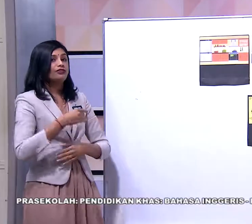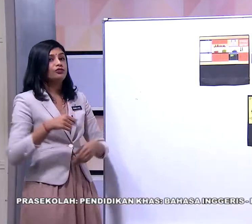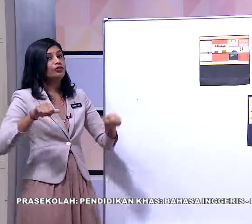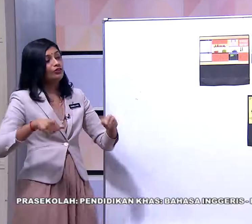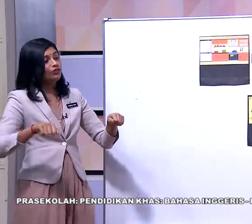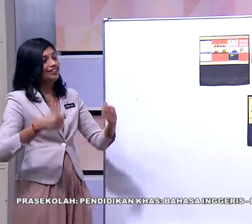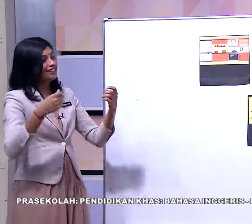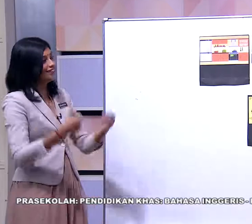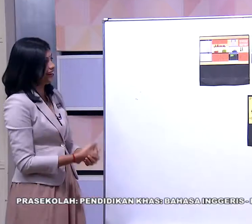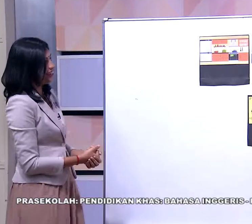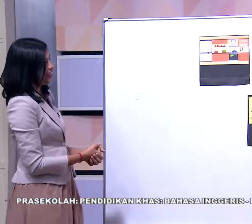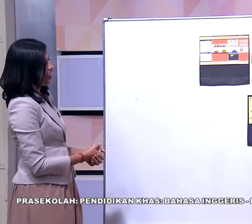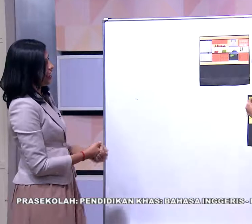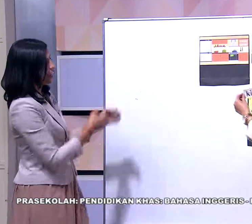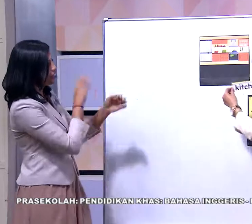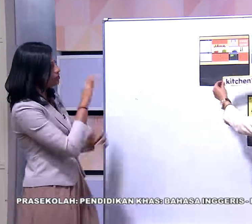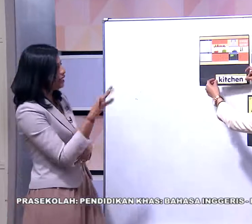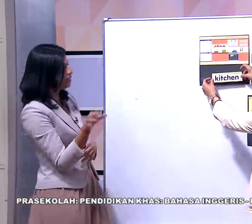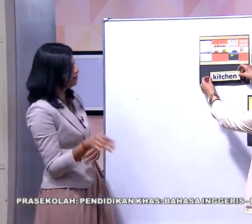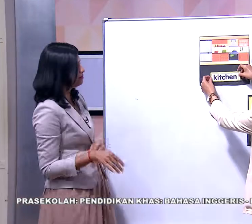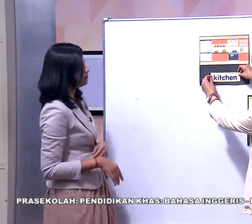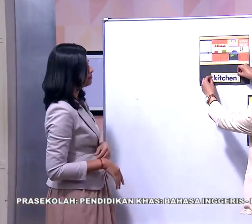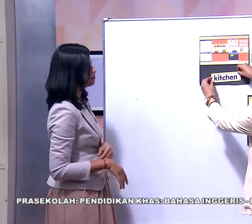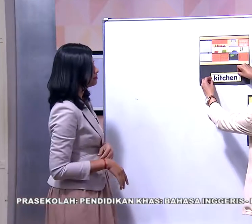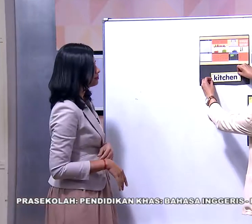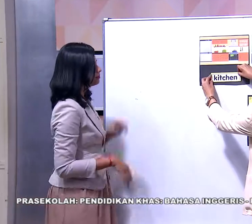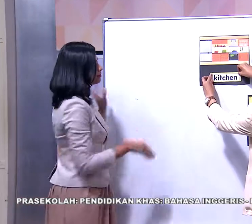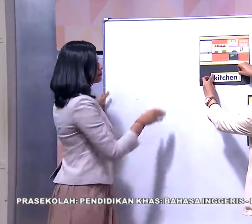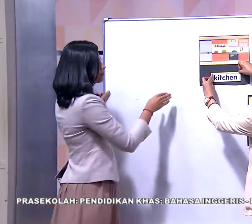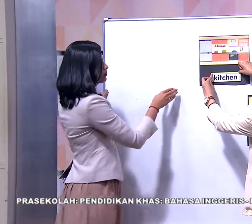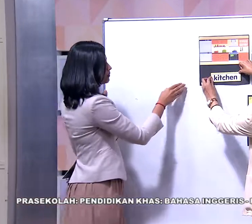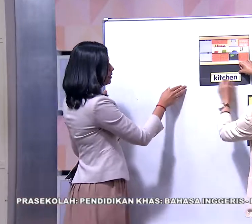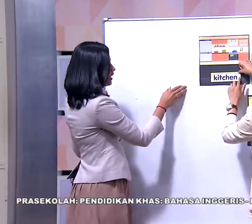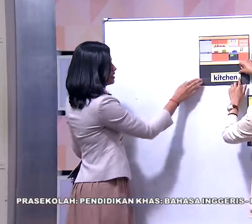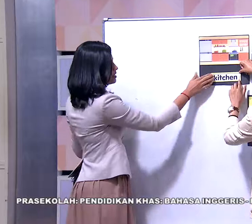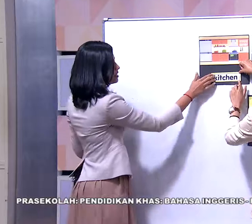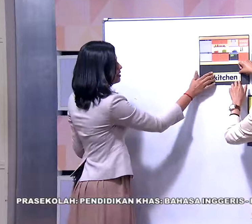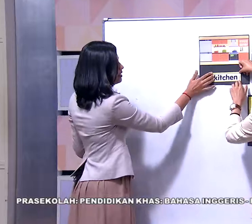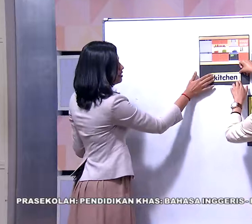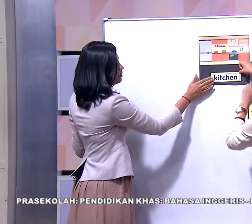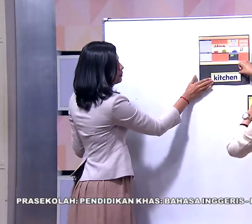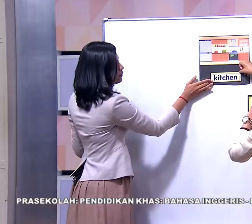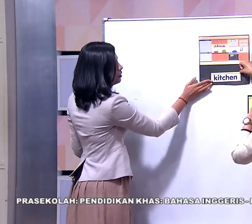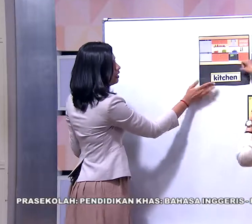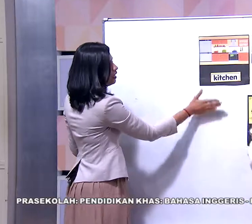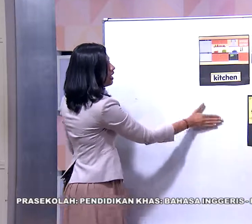to cook. All right. Okay. And the spelling? This is the spelling for the kitchen. Okay. And